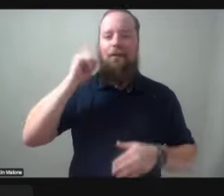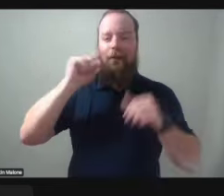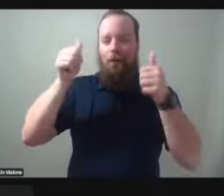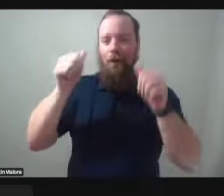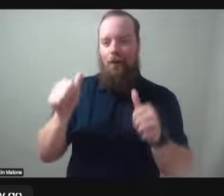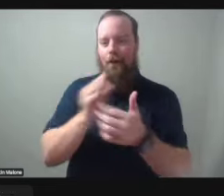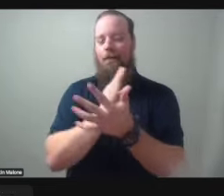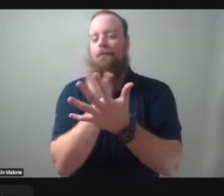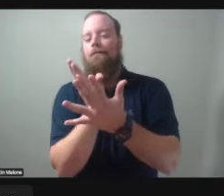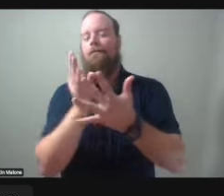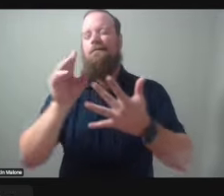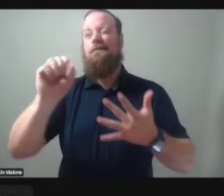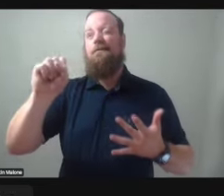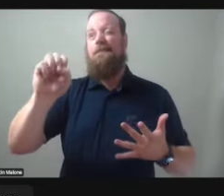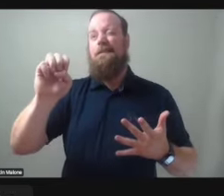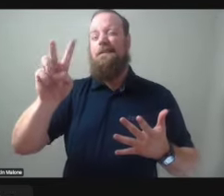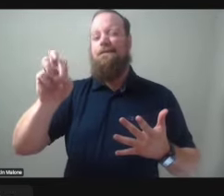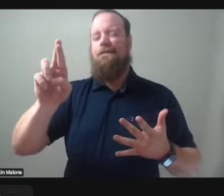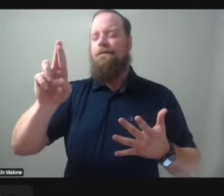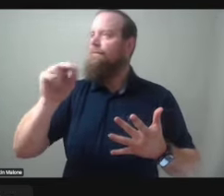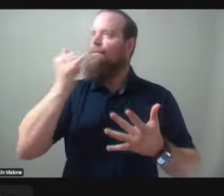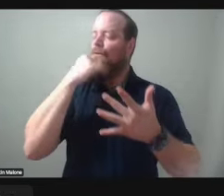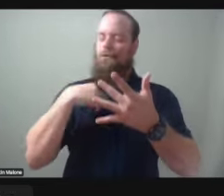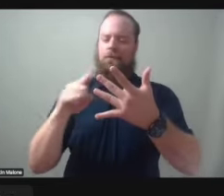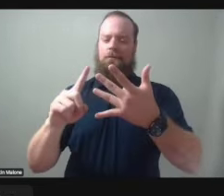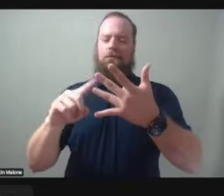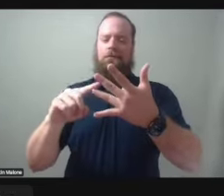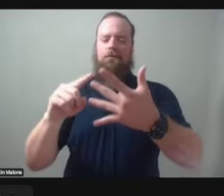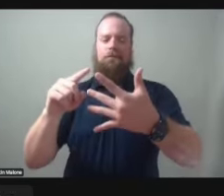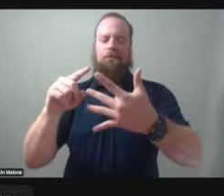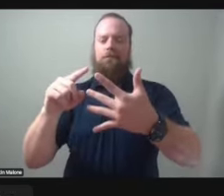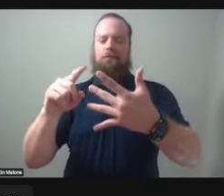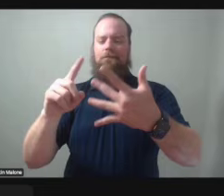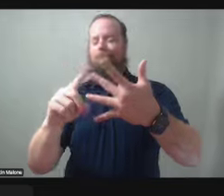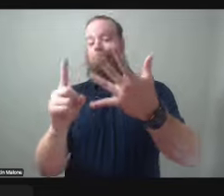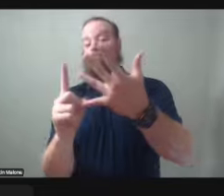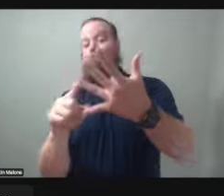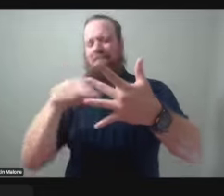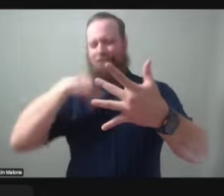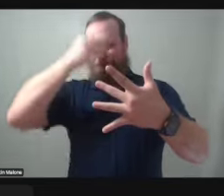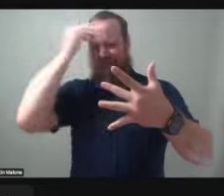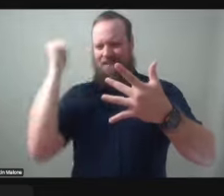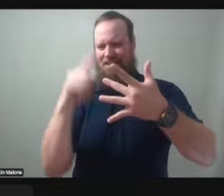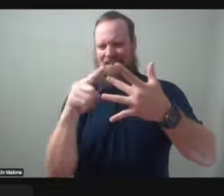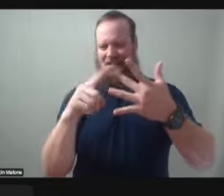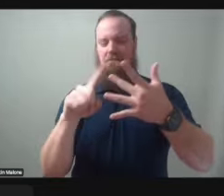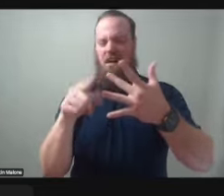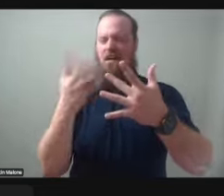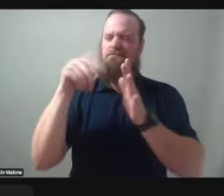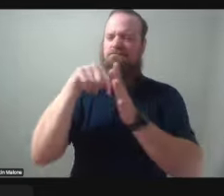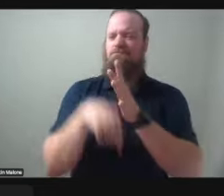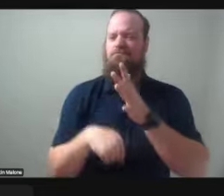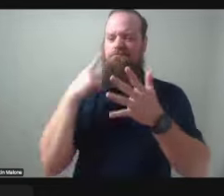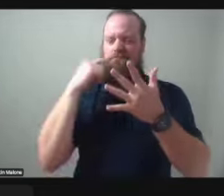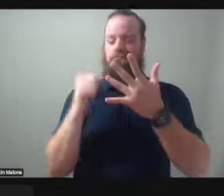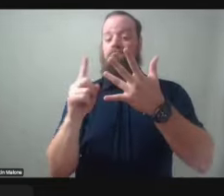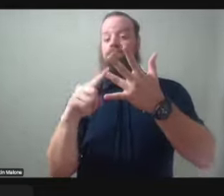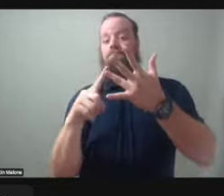Hard of hearing is another label that really encompasses a large spectrum of people.